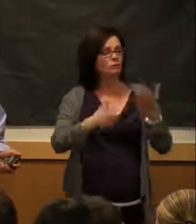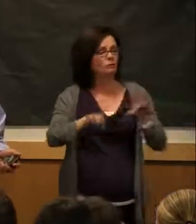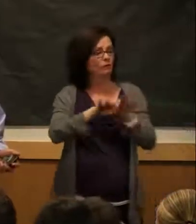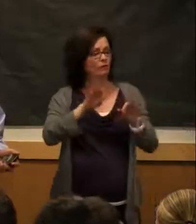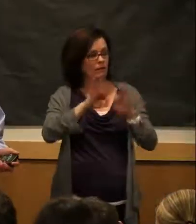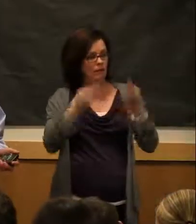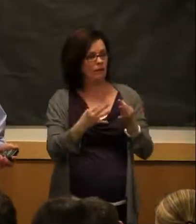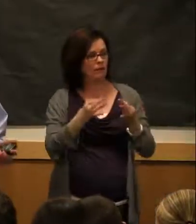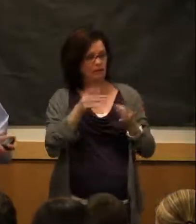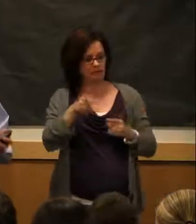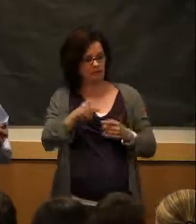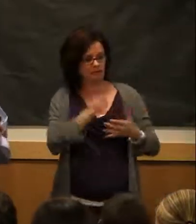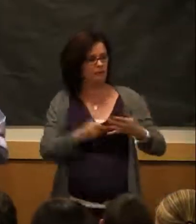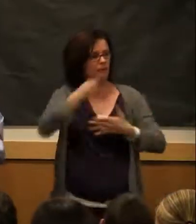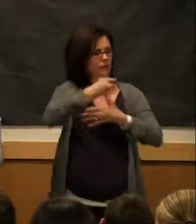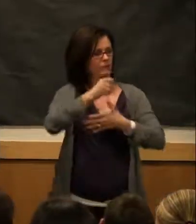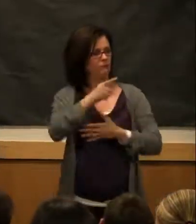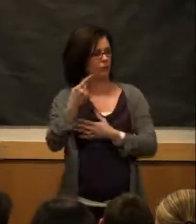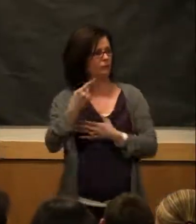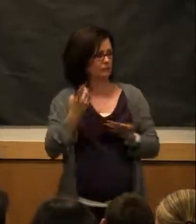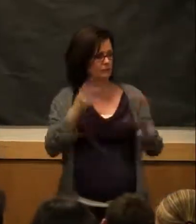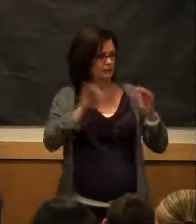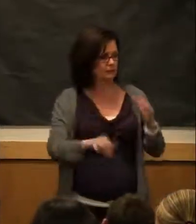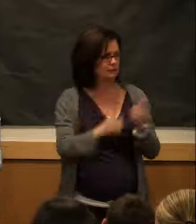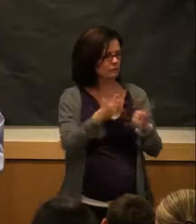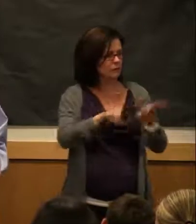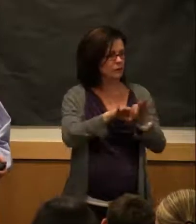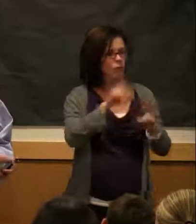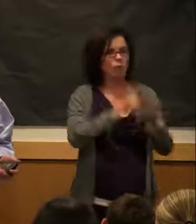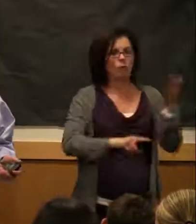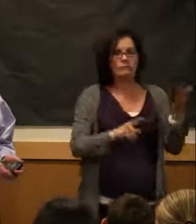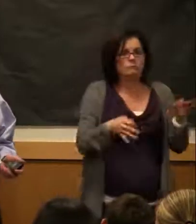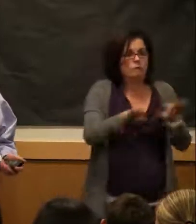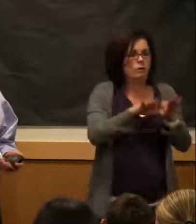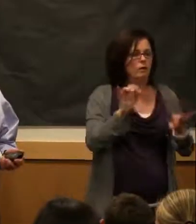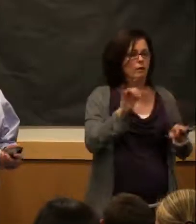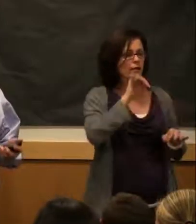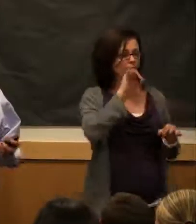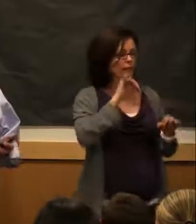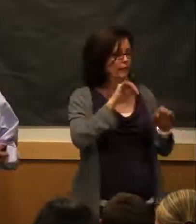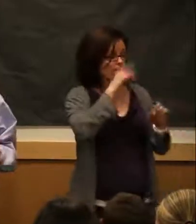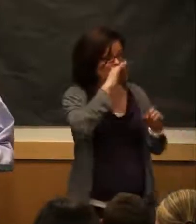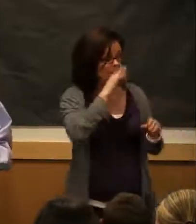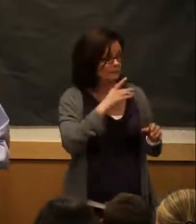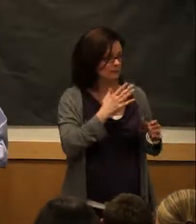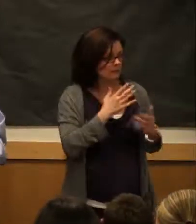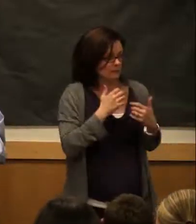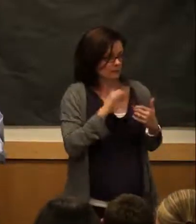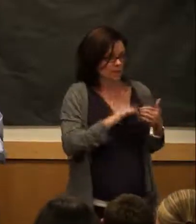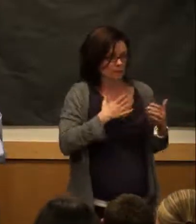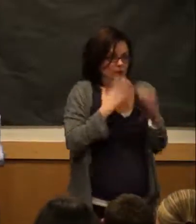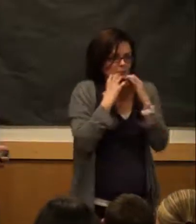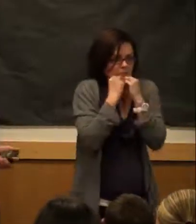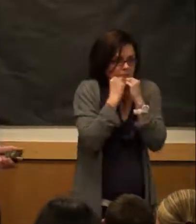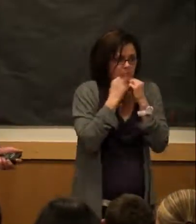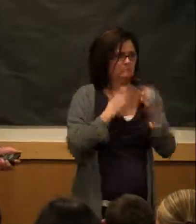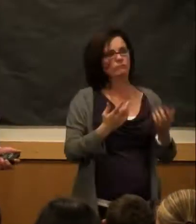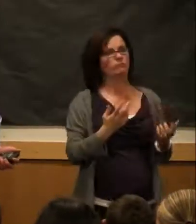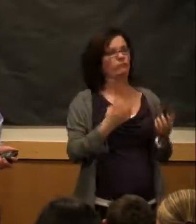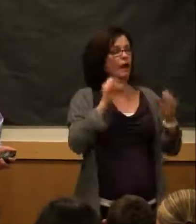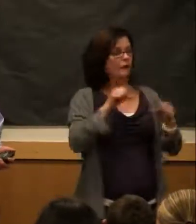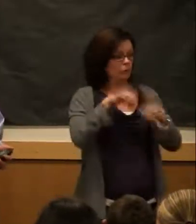people. The people are what matter. My kids are what matter. I get to go into my